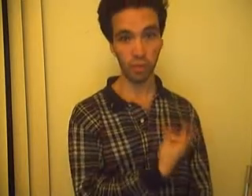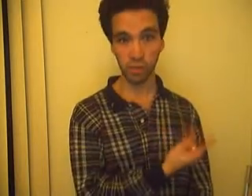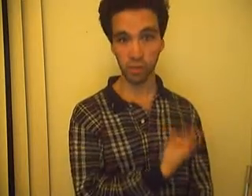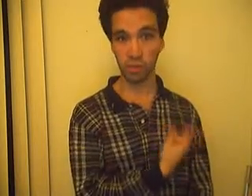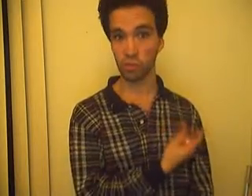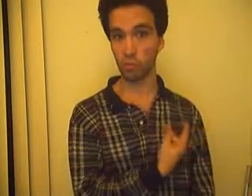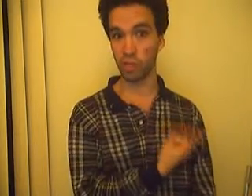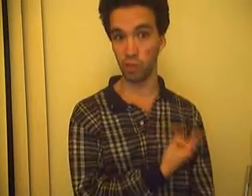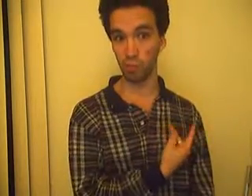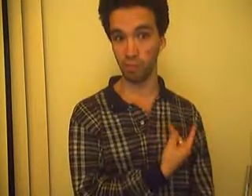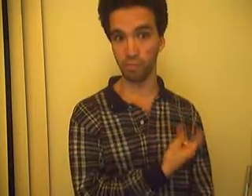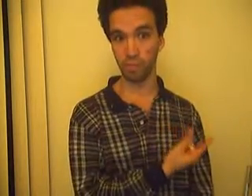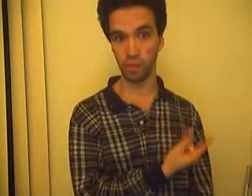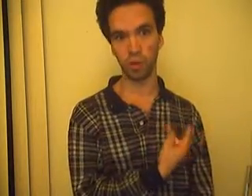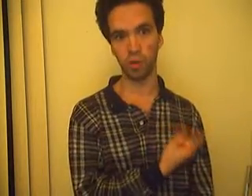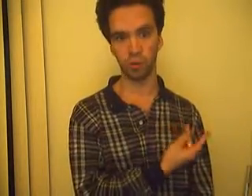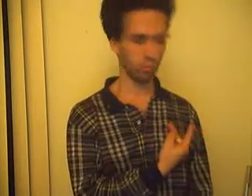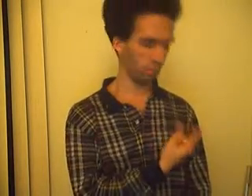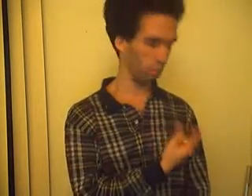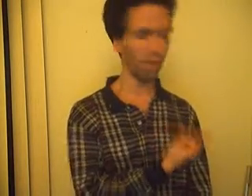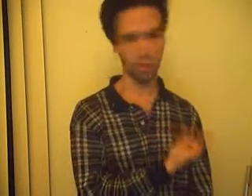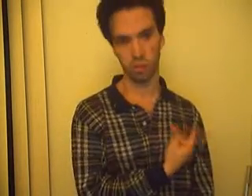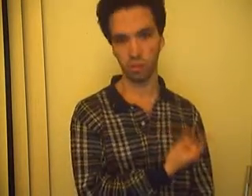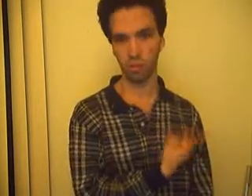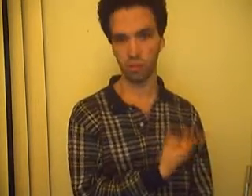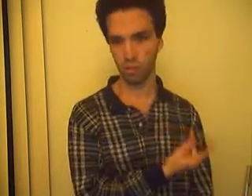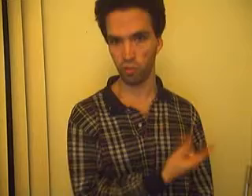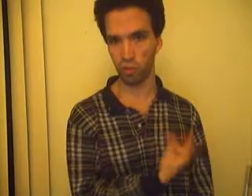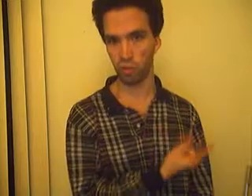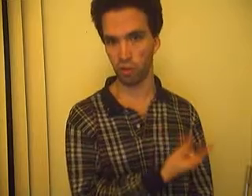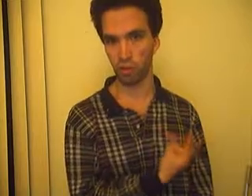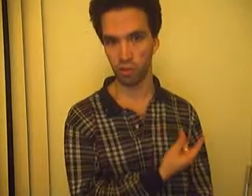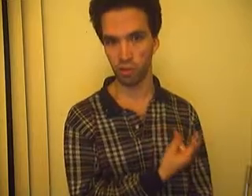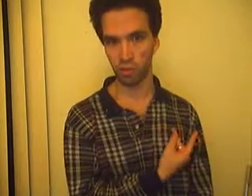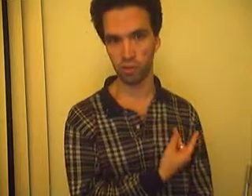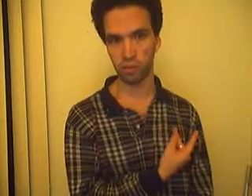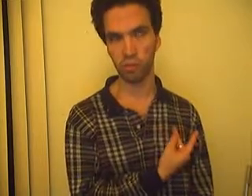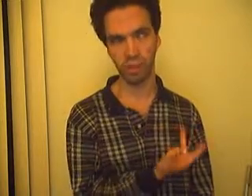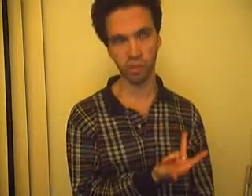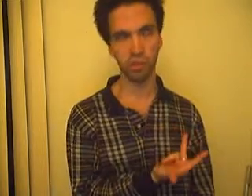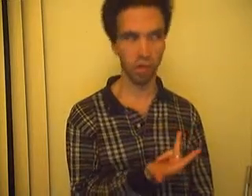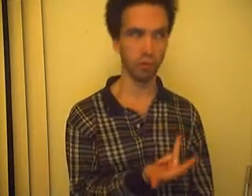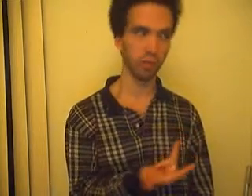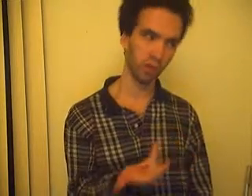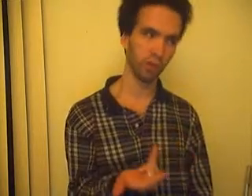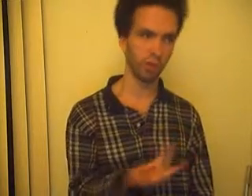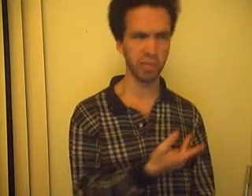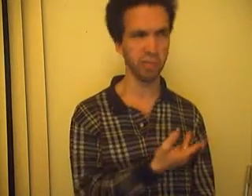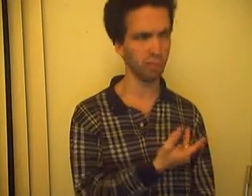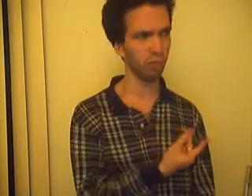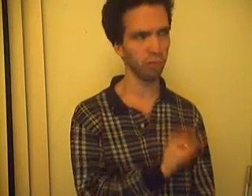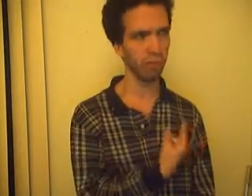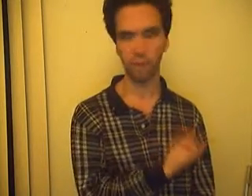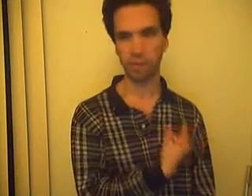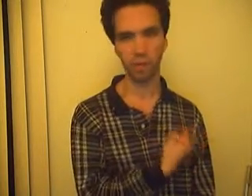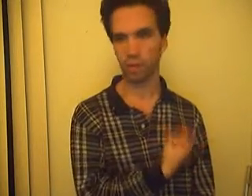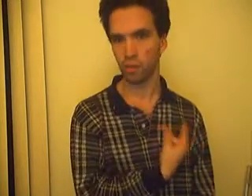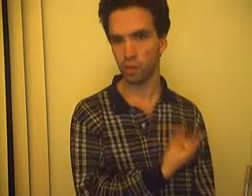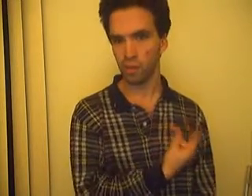this is we two, or we plural. Actually, no, it's only we two, yeah.